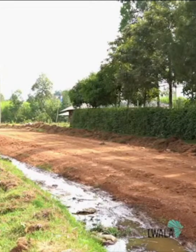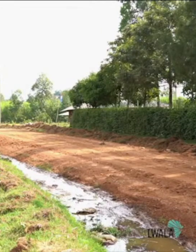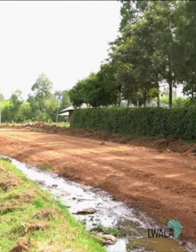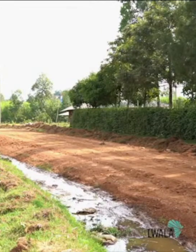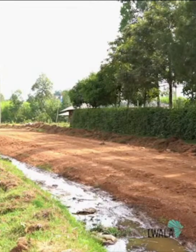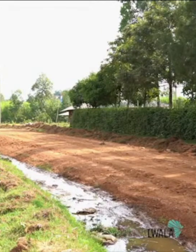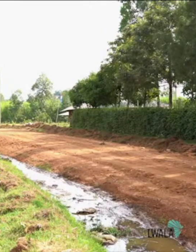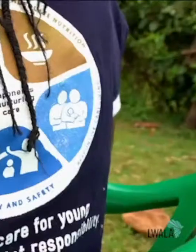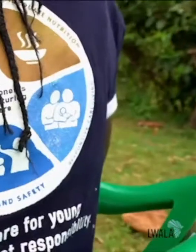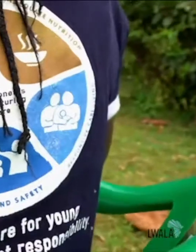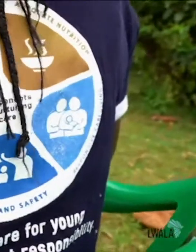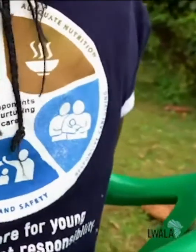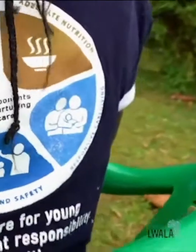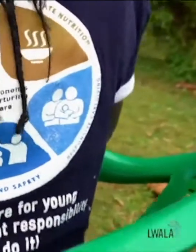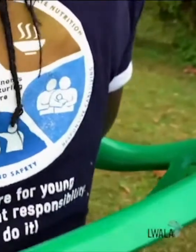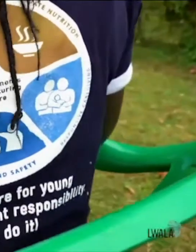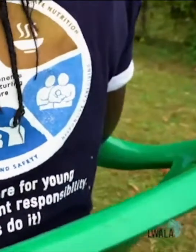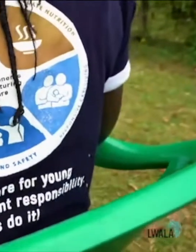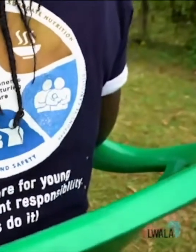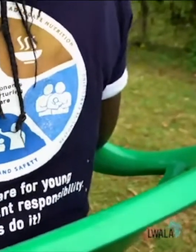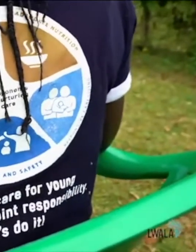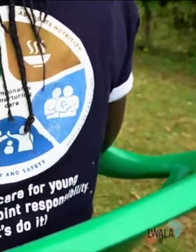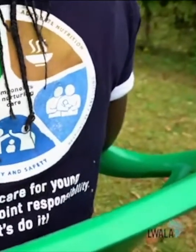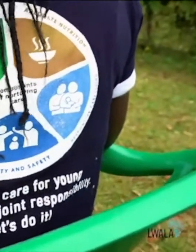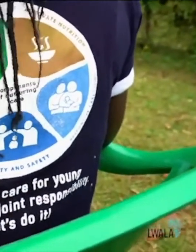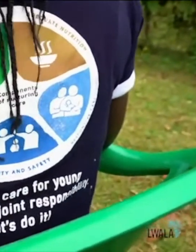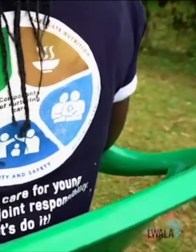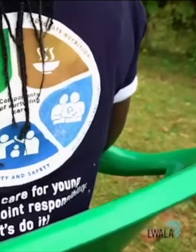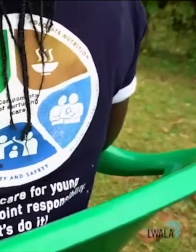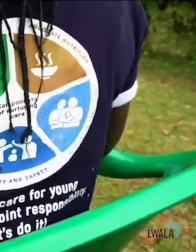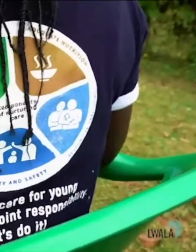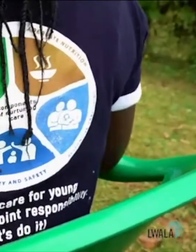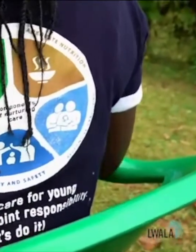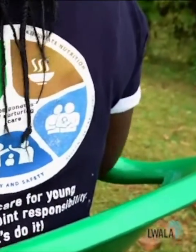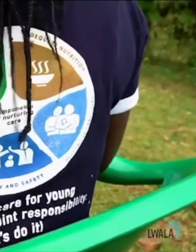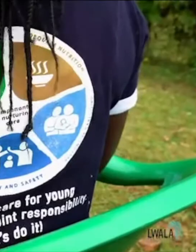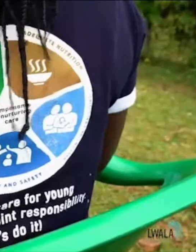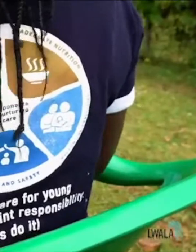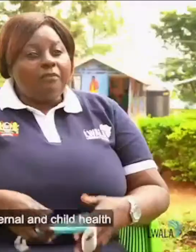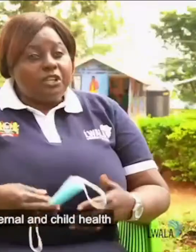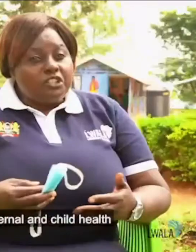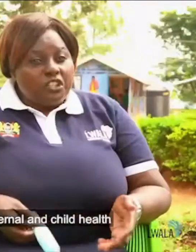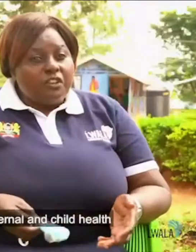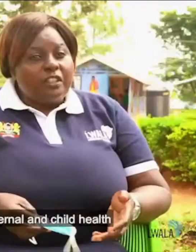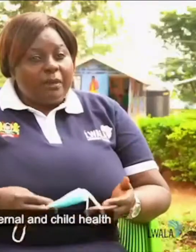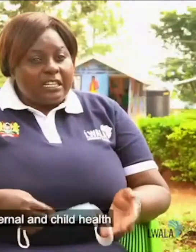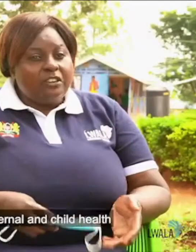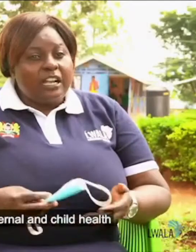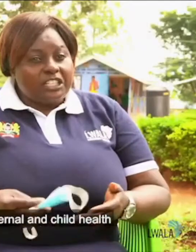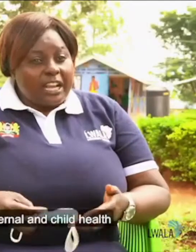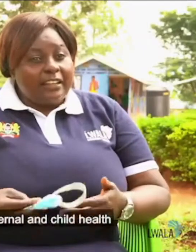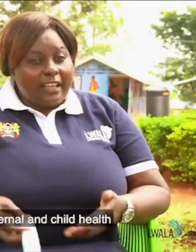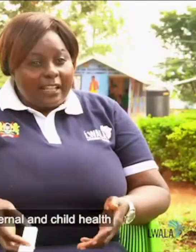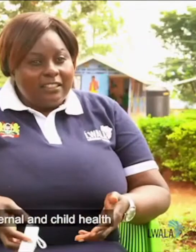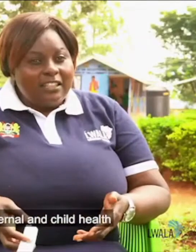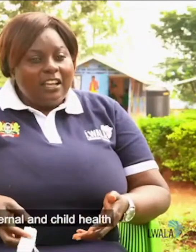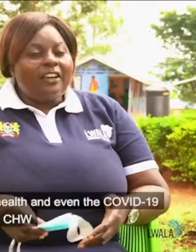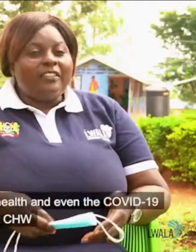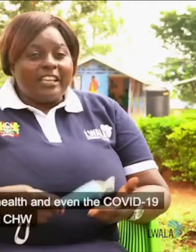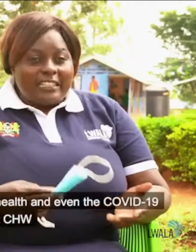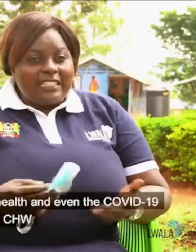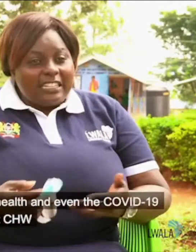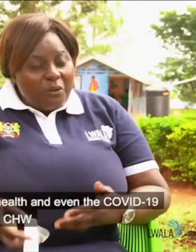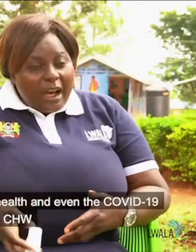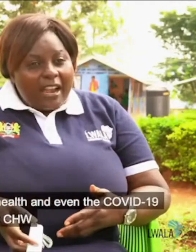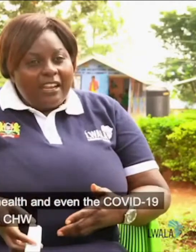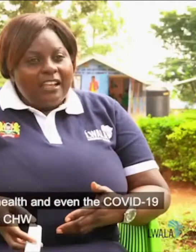child development into its community health services to further improve health outcomes for young children. I've been taught on the maternal and child health,